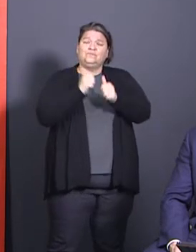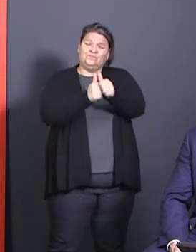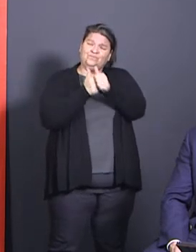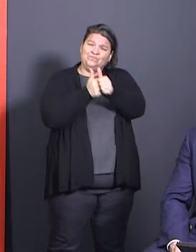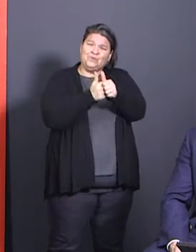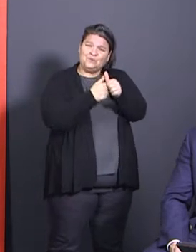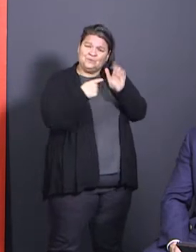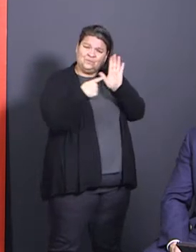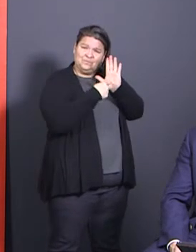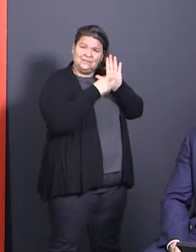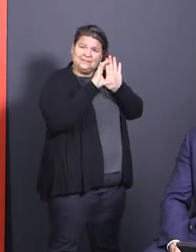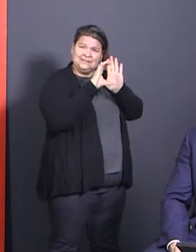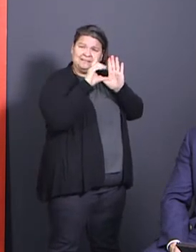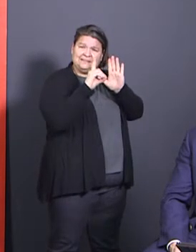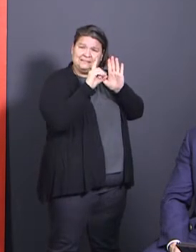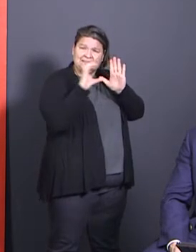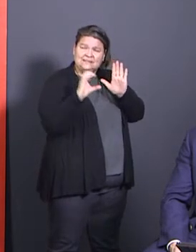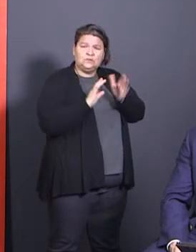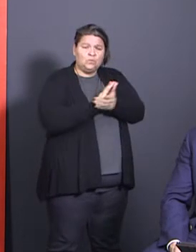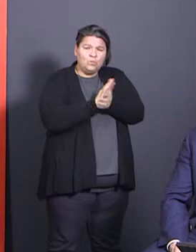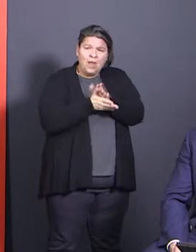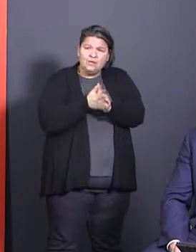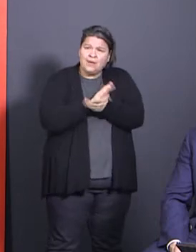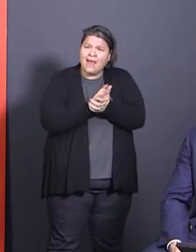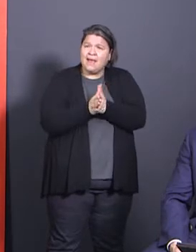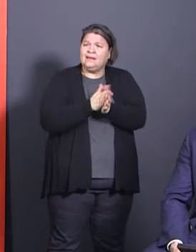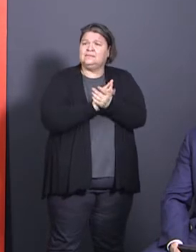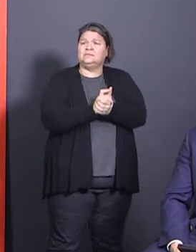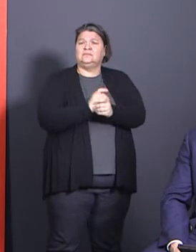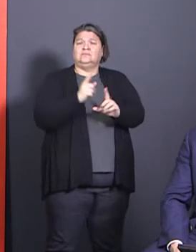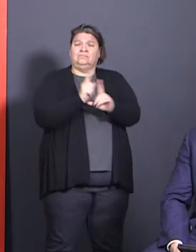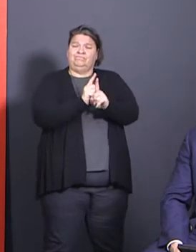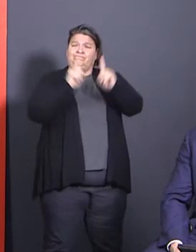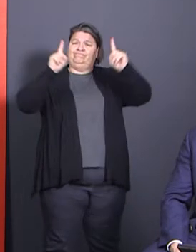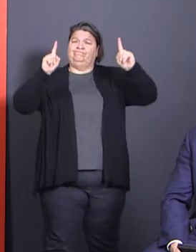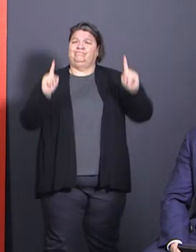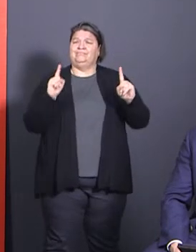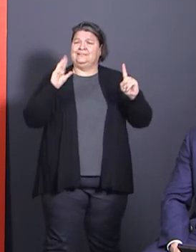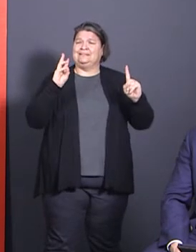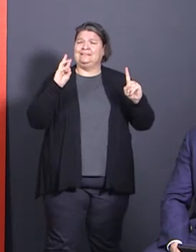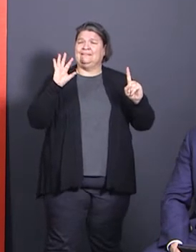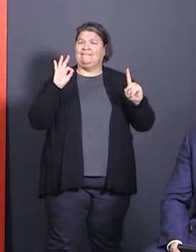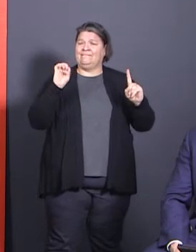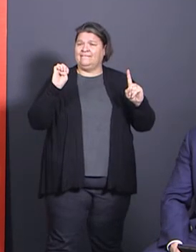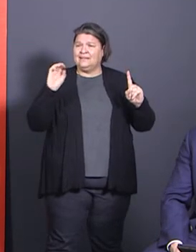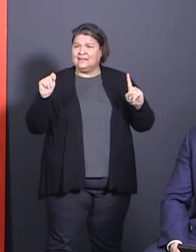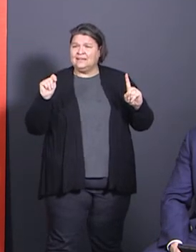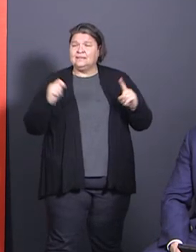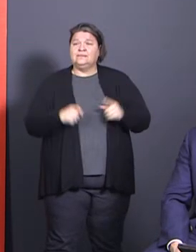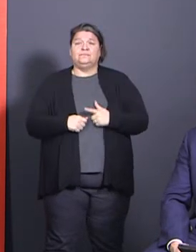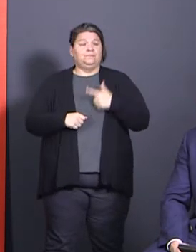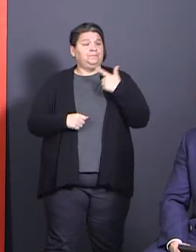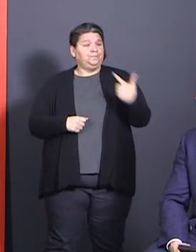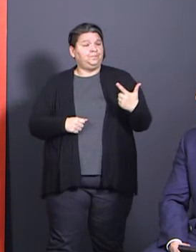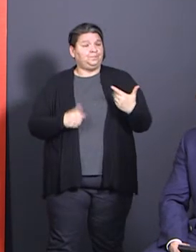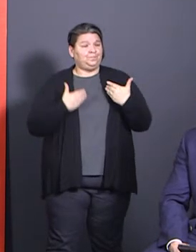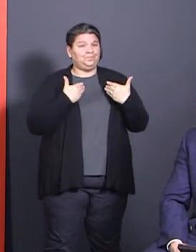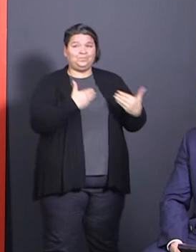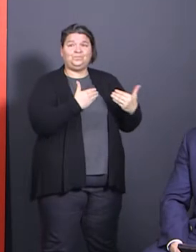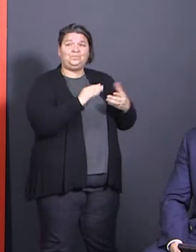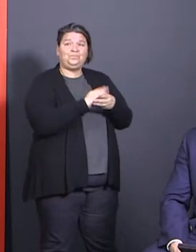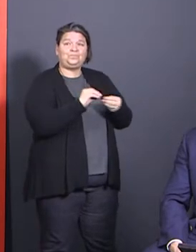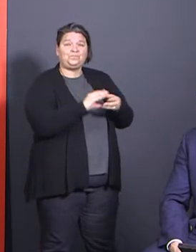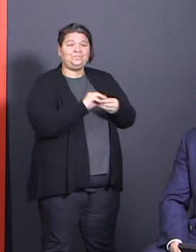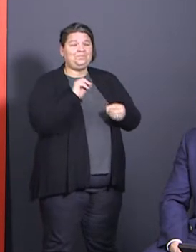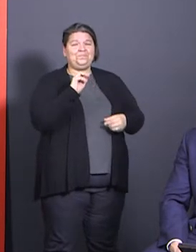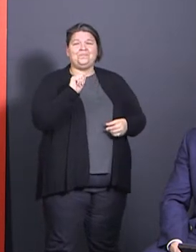good social distance from others. So I'm gonna hand it over first to Manny. Manny, we've worked together on several